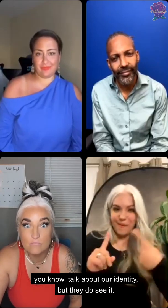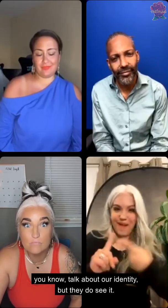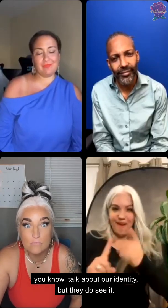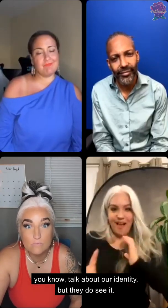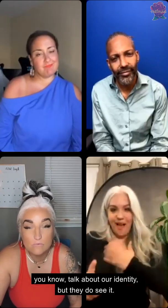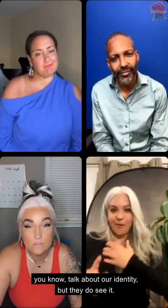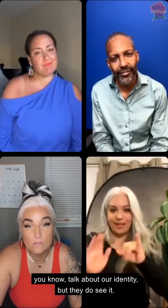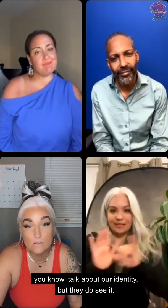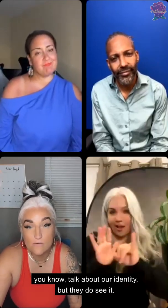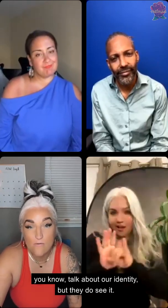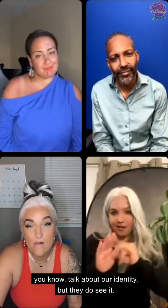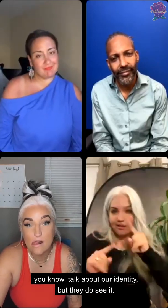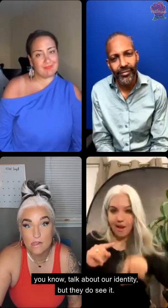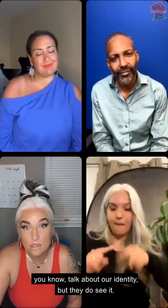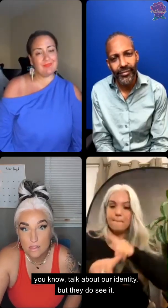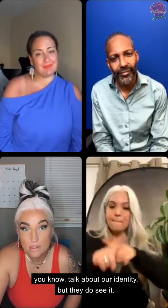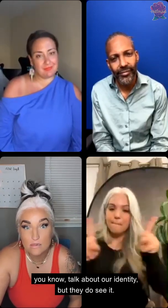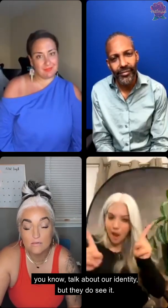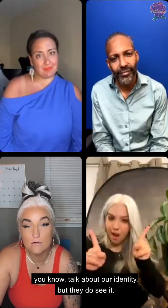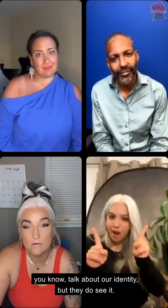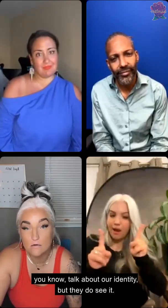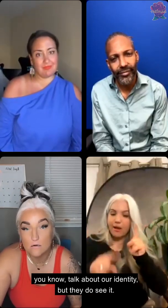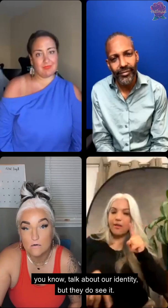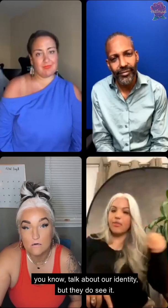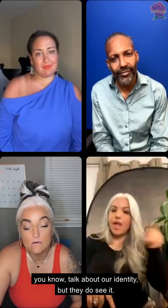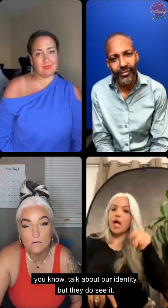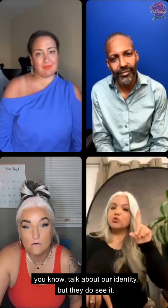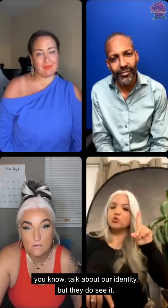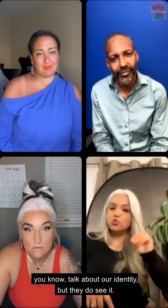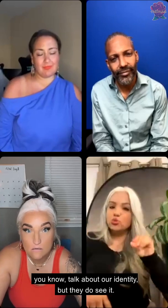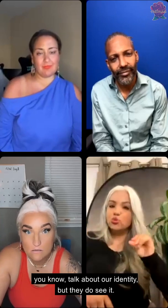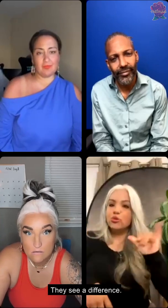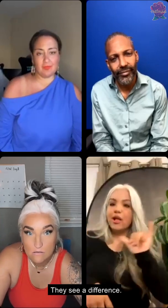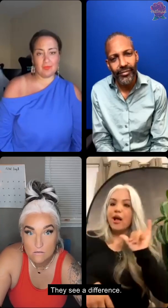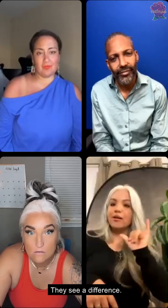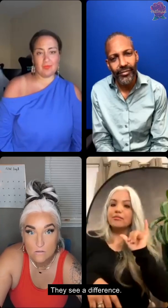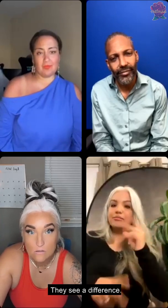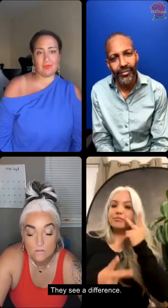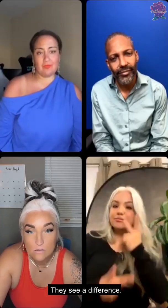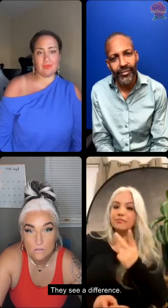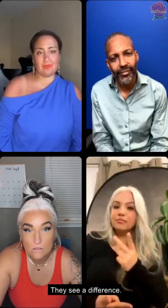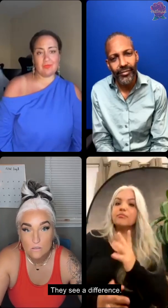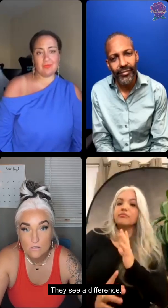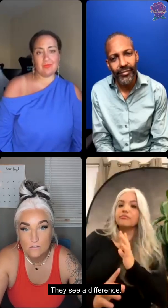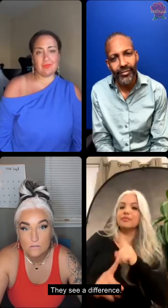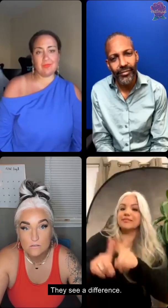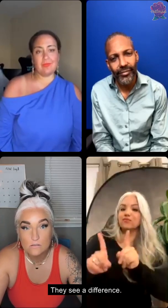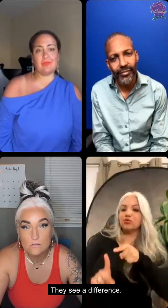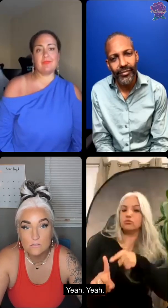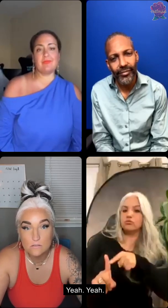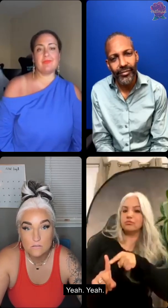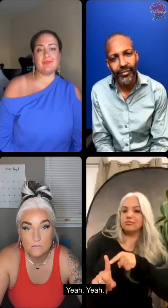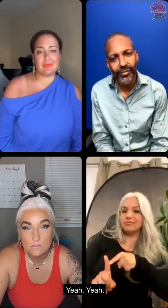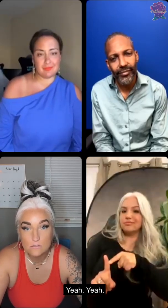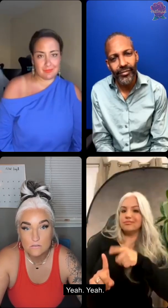about our identity, but they do see it. They see a